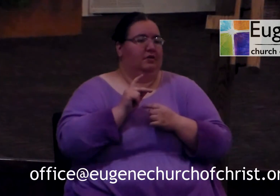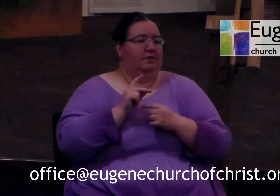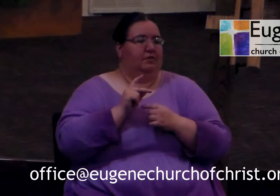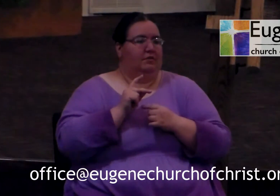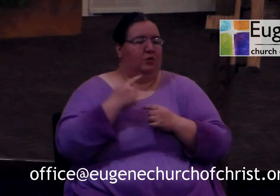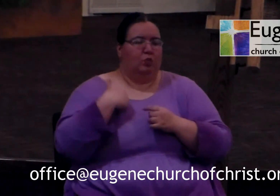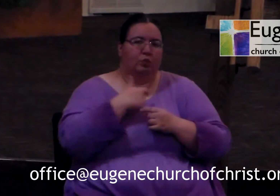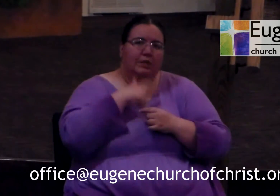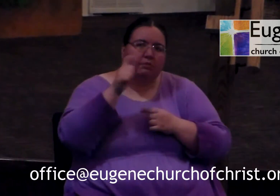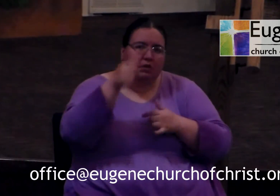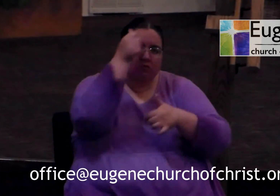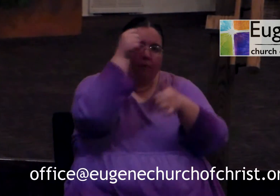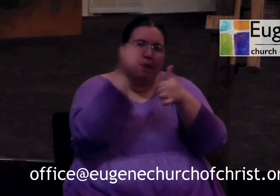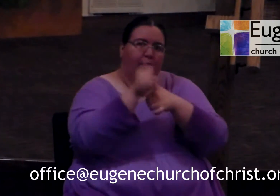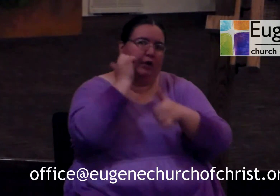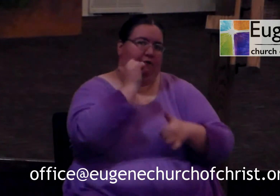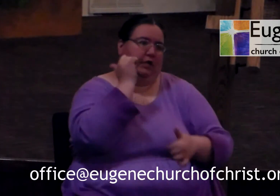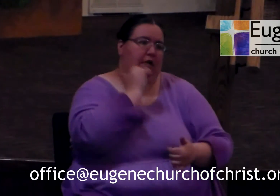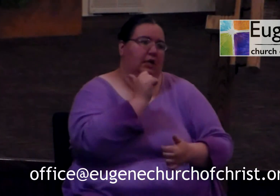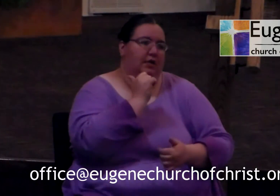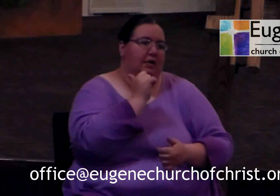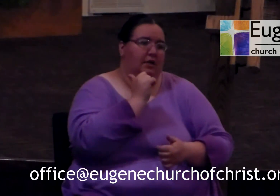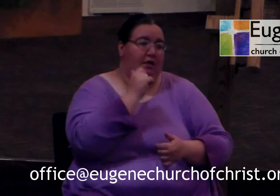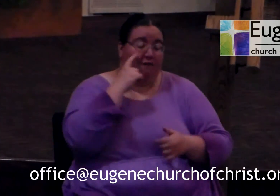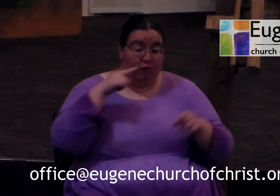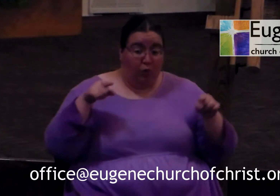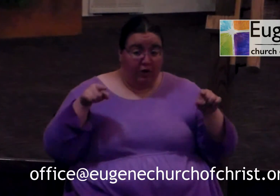moment of the story where everything can change in any direction.